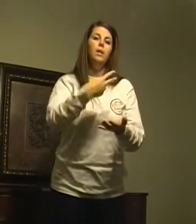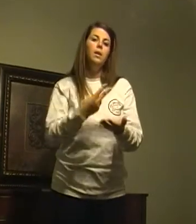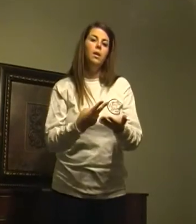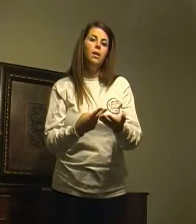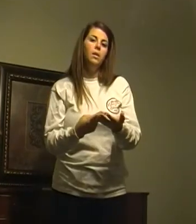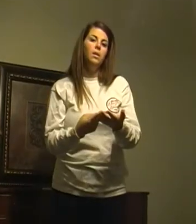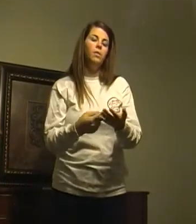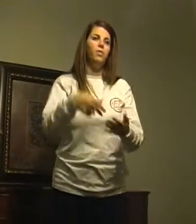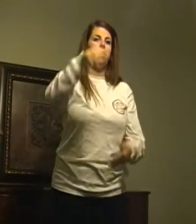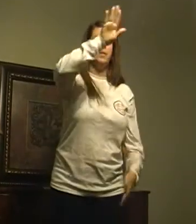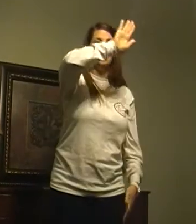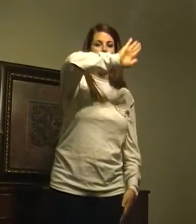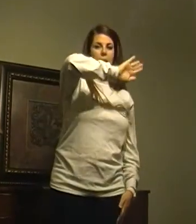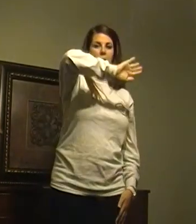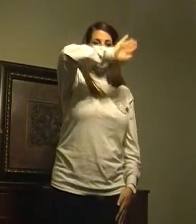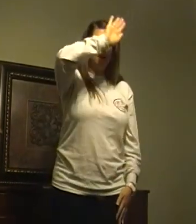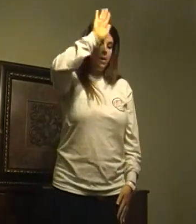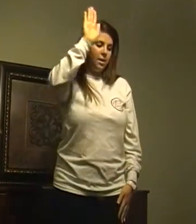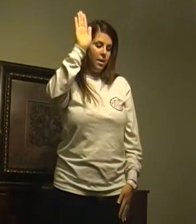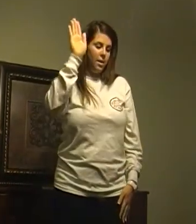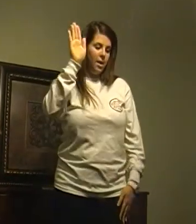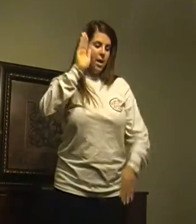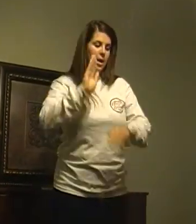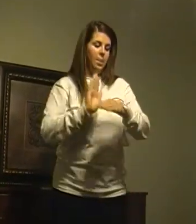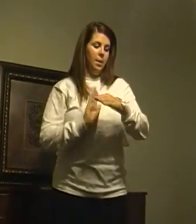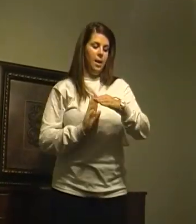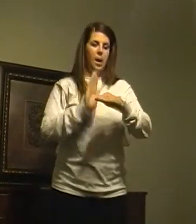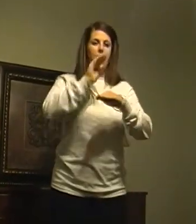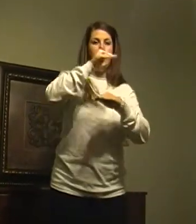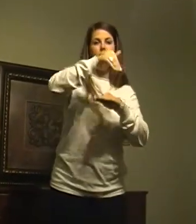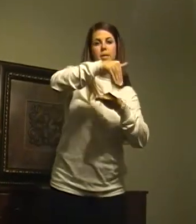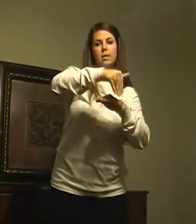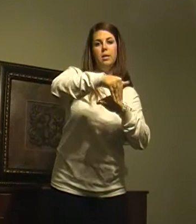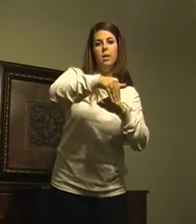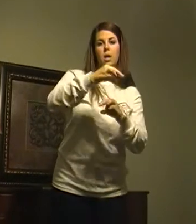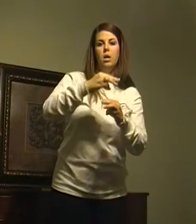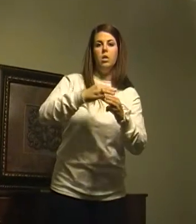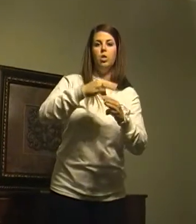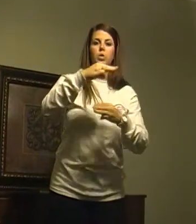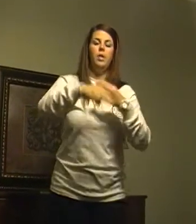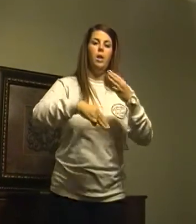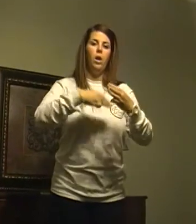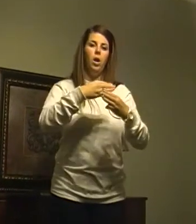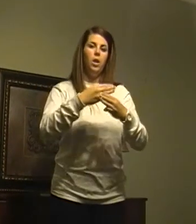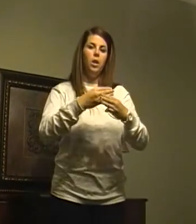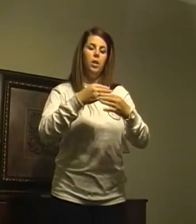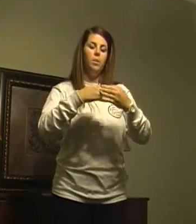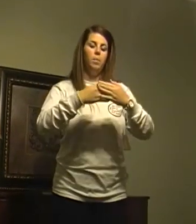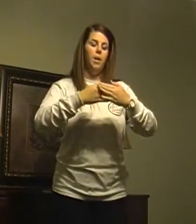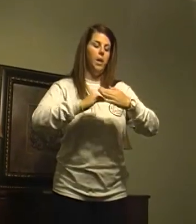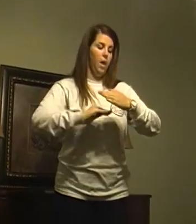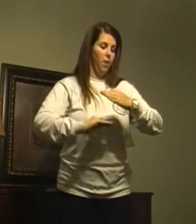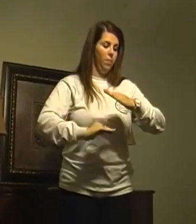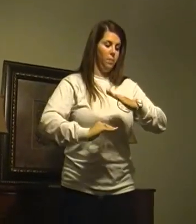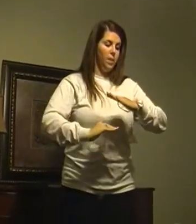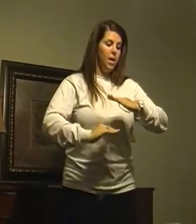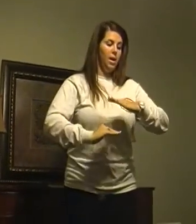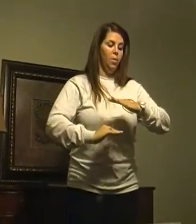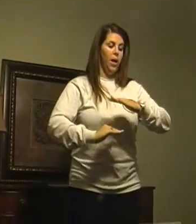falling from the sky in the night to the earth below. Now right